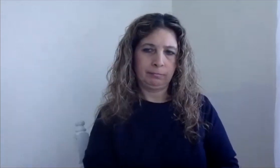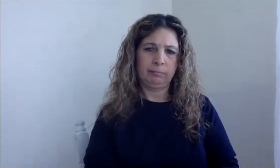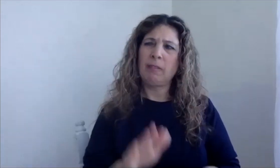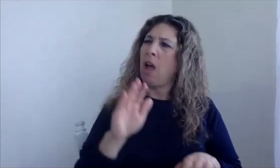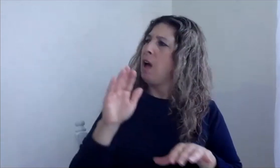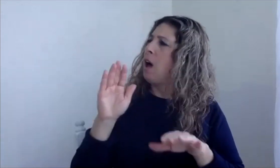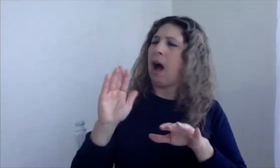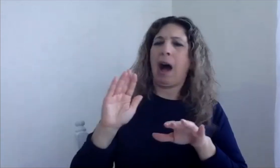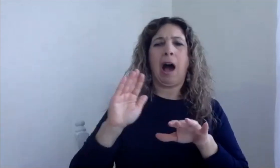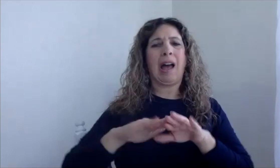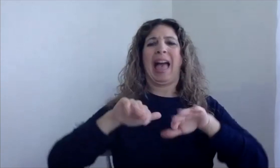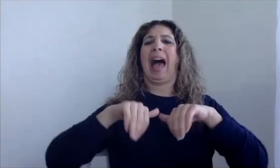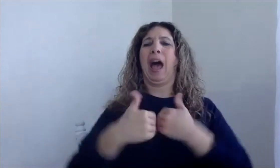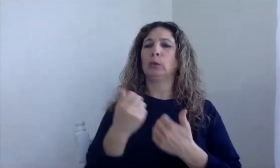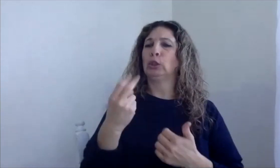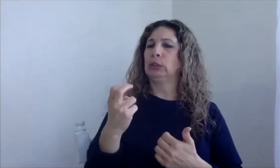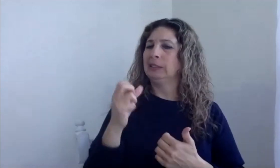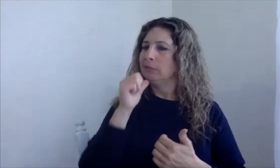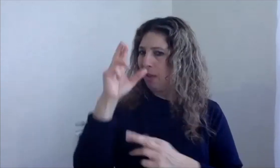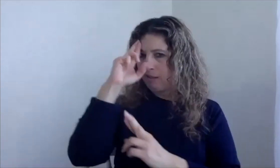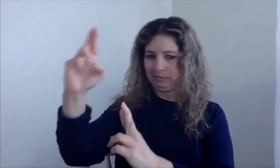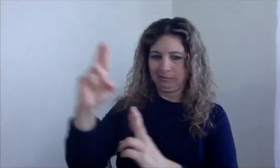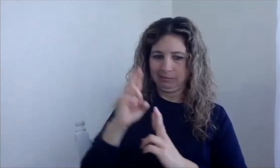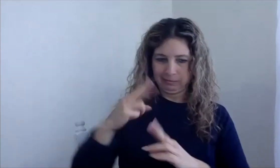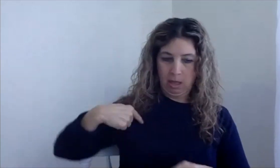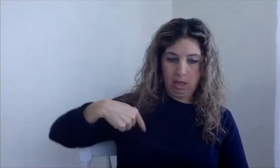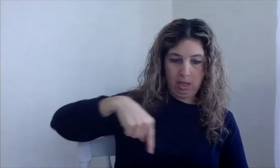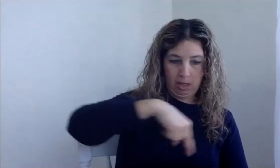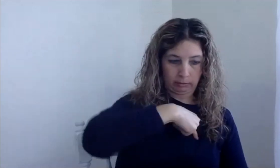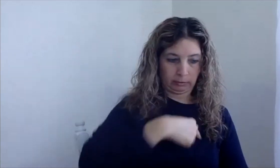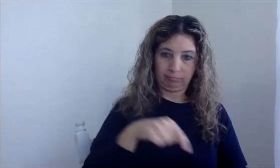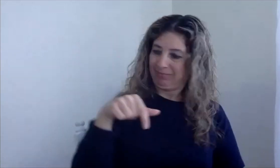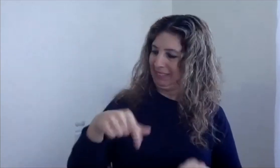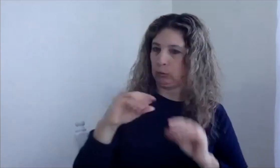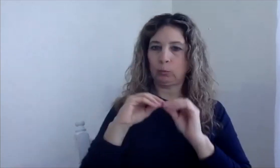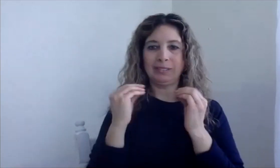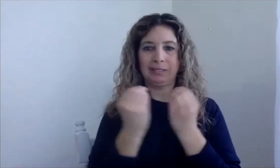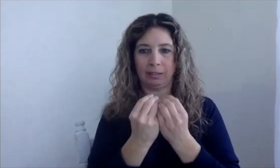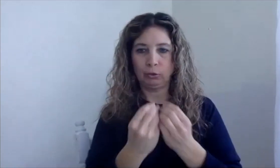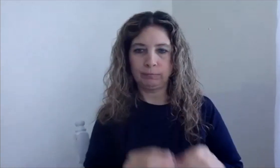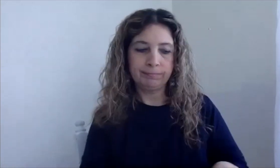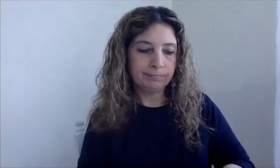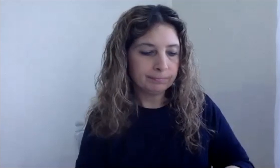specifically through the actions of Dr. Mason. She doesn't show respect for the Alumni